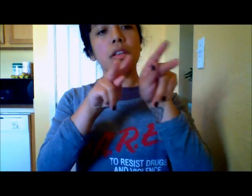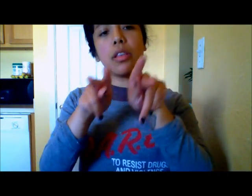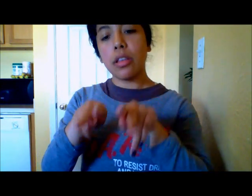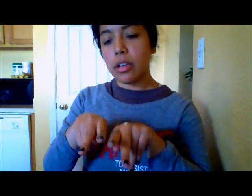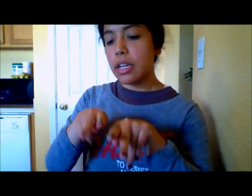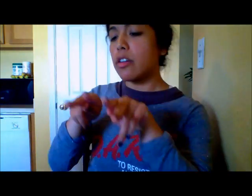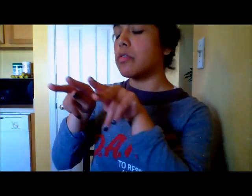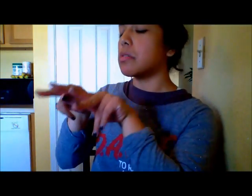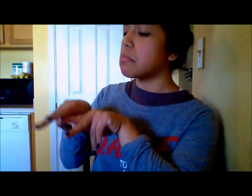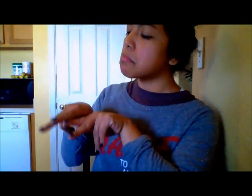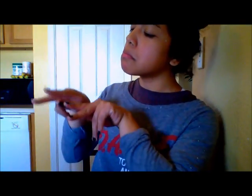Looking over.